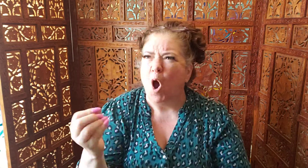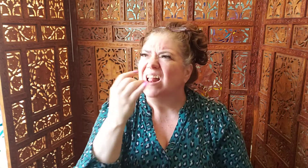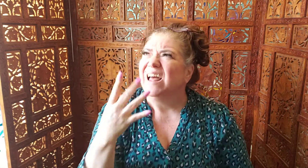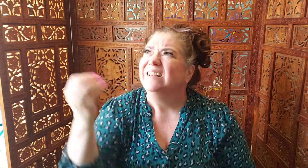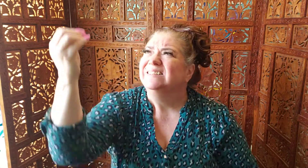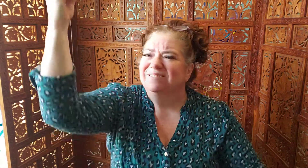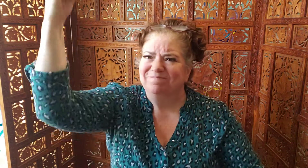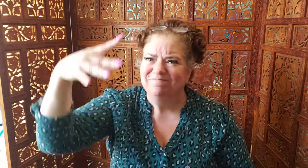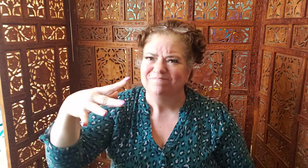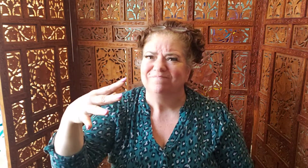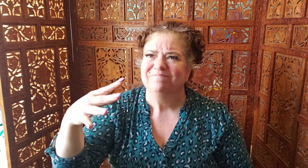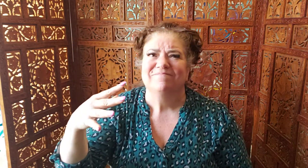Color and light.